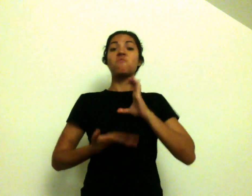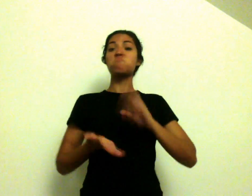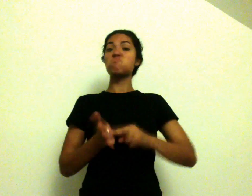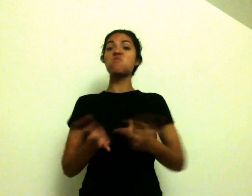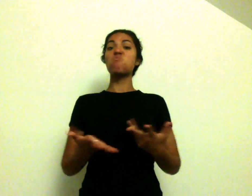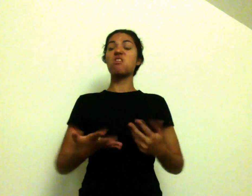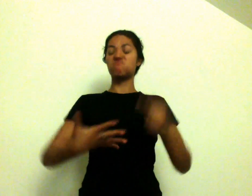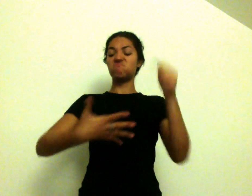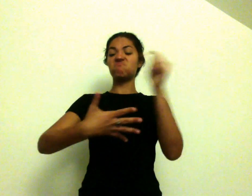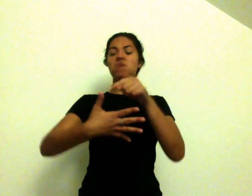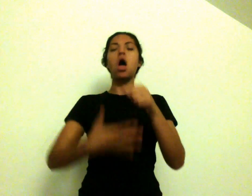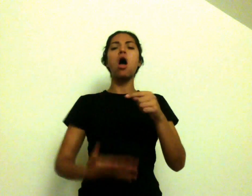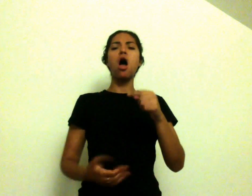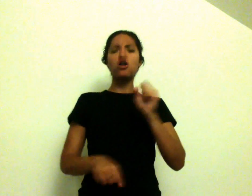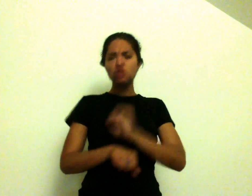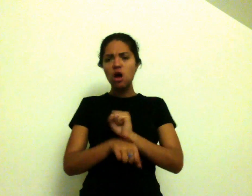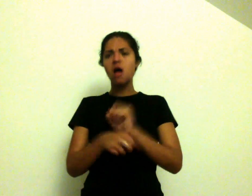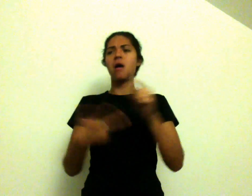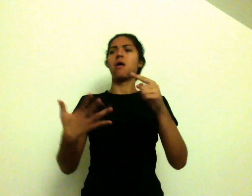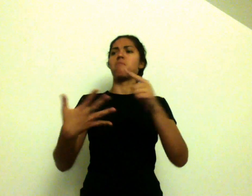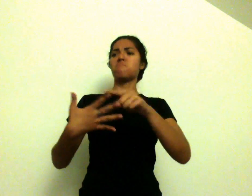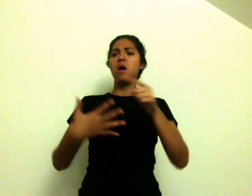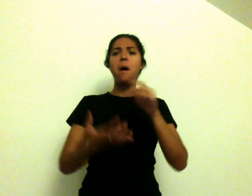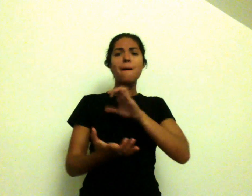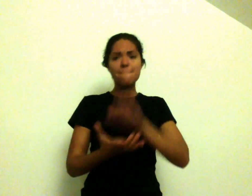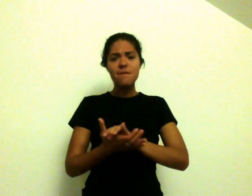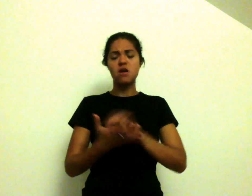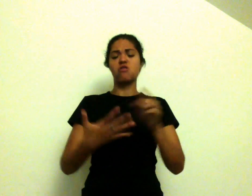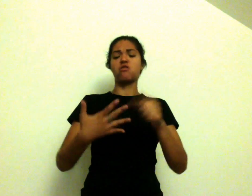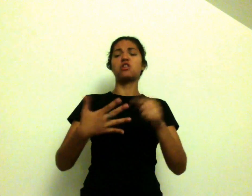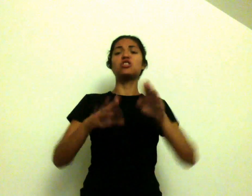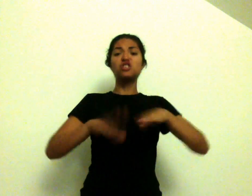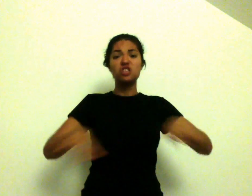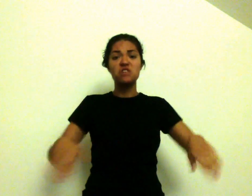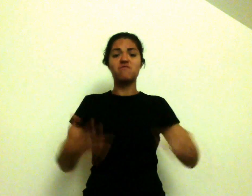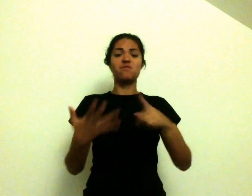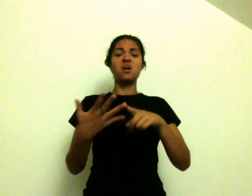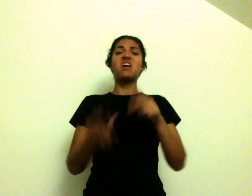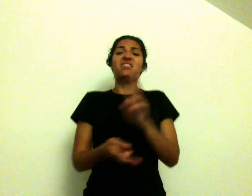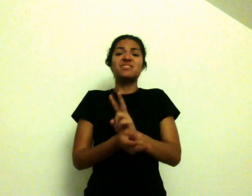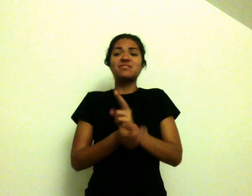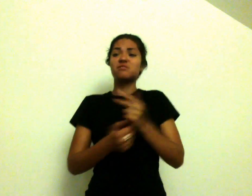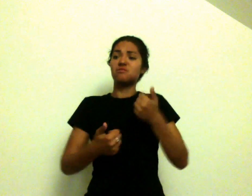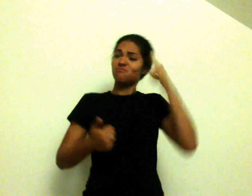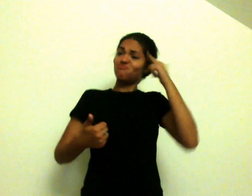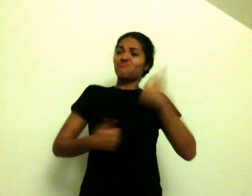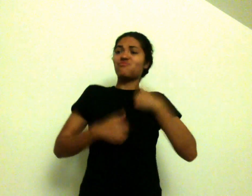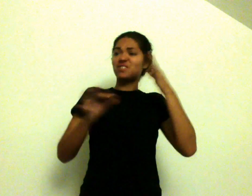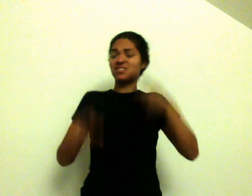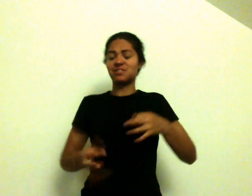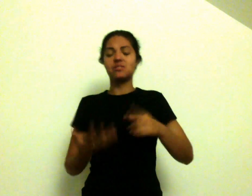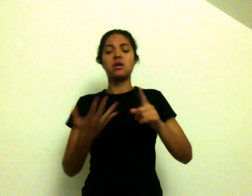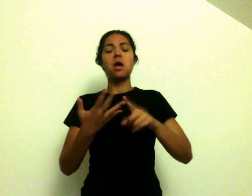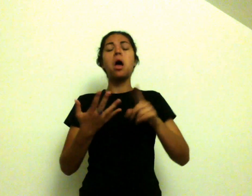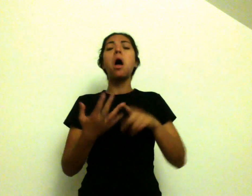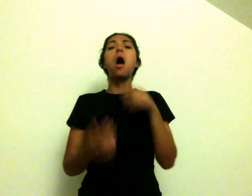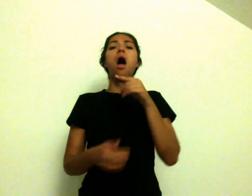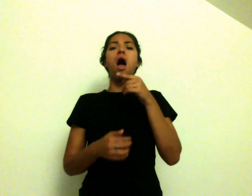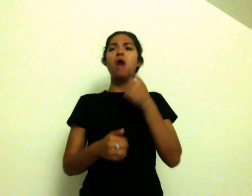sexual freedom, and autonomy, and being liberal, and having money, and choosing nonconformity, and insisting